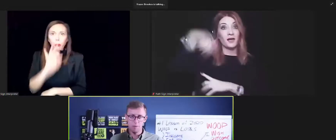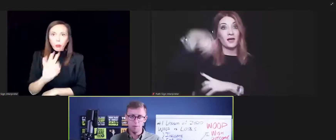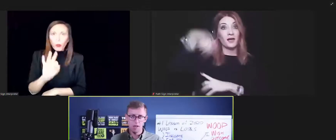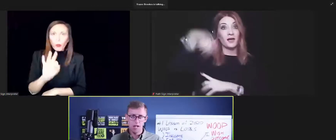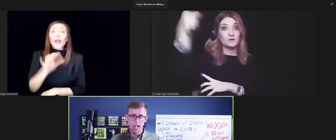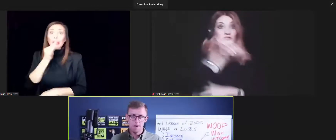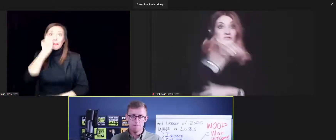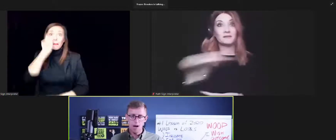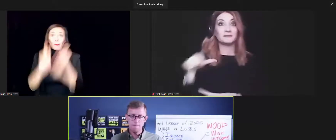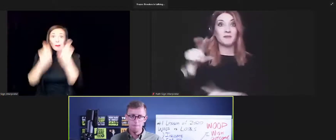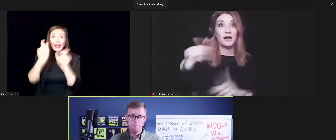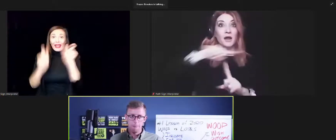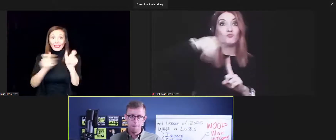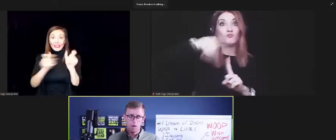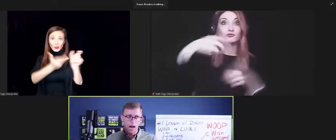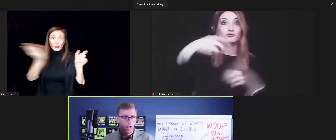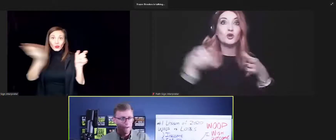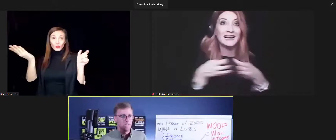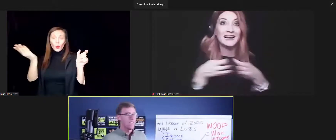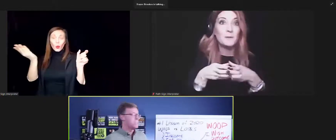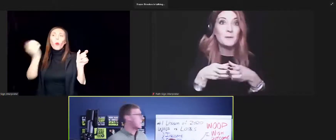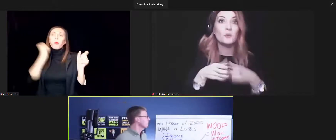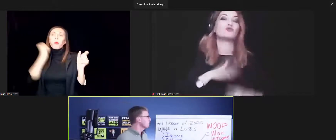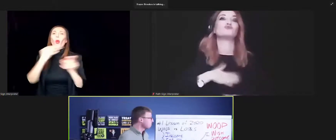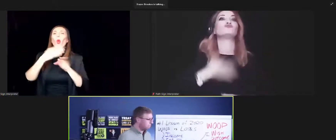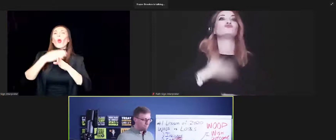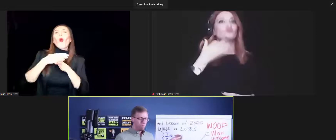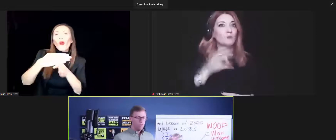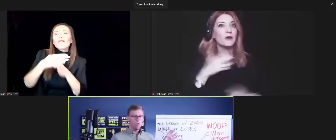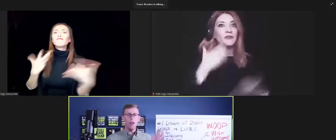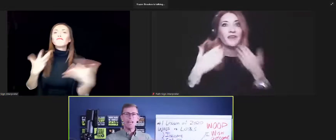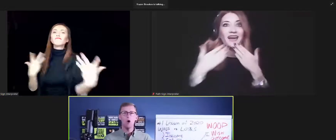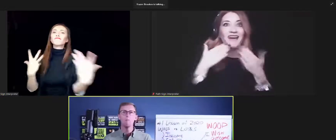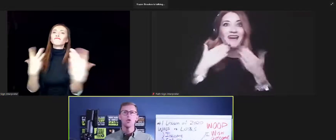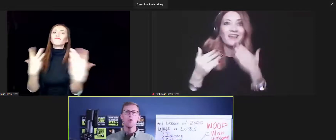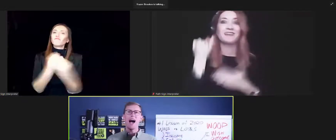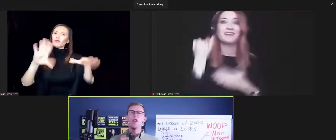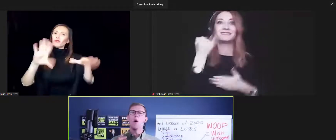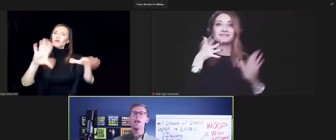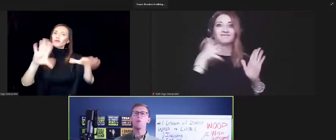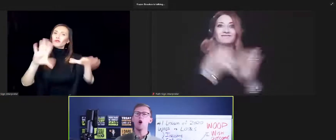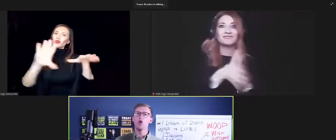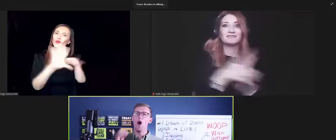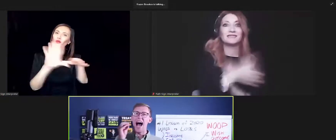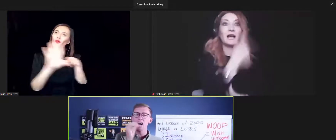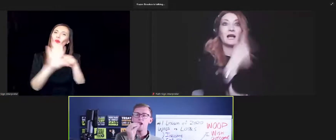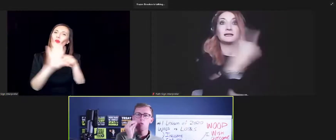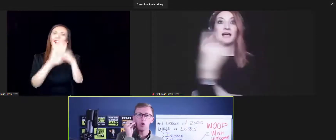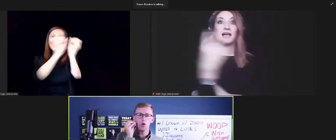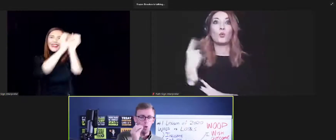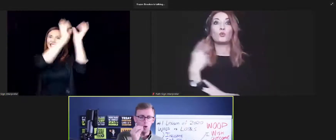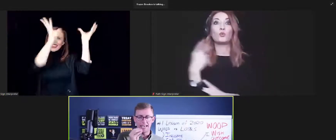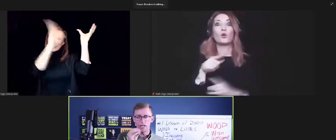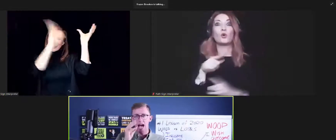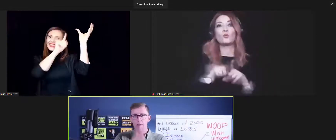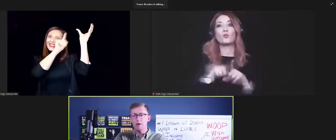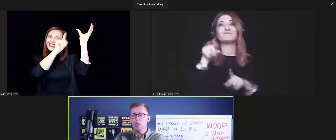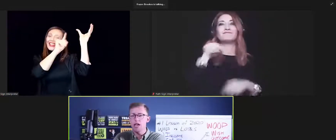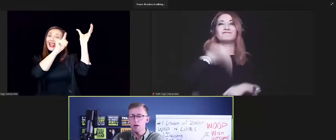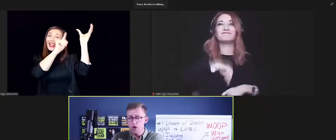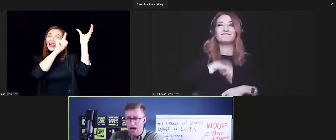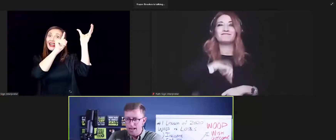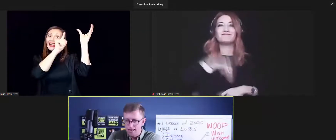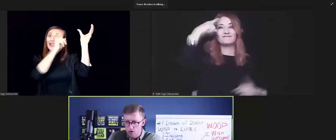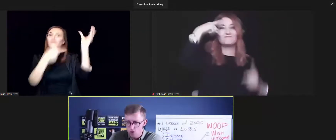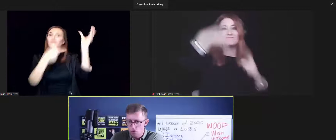people, right? Okay. Now, when it comes to knowing what your actual goal is, I'm going to set you